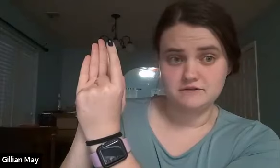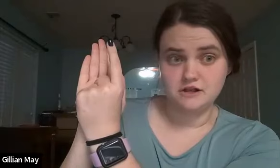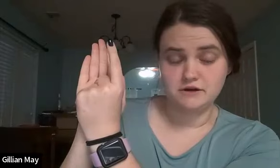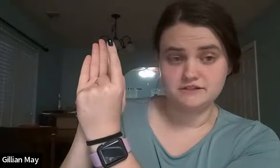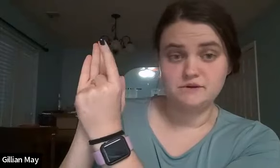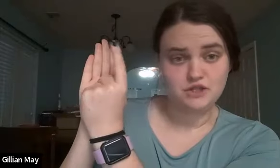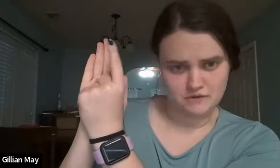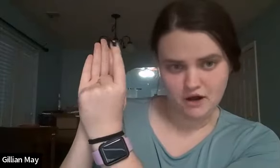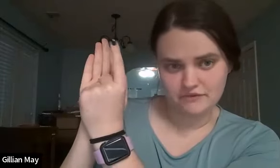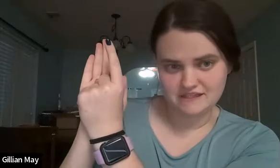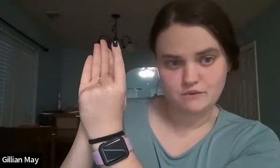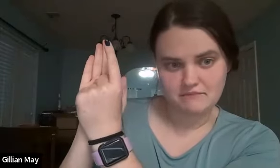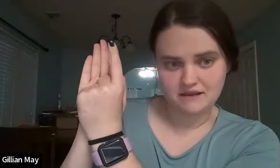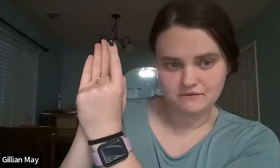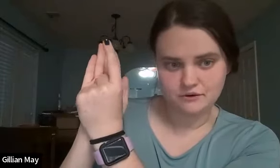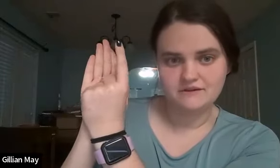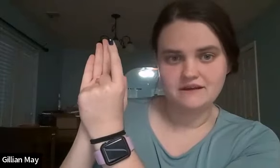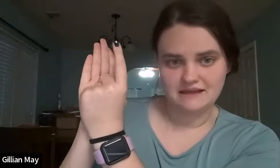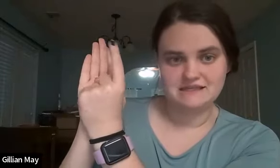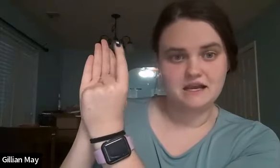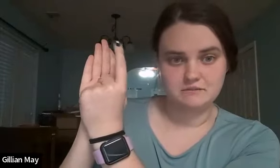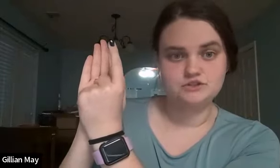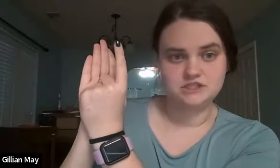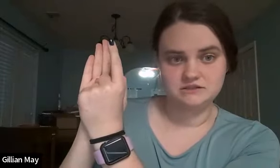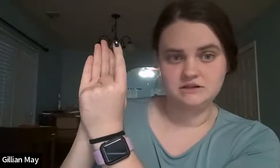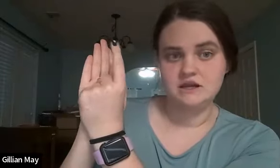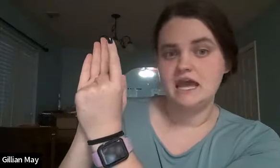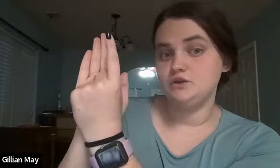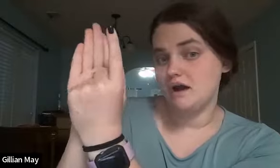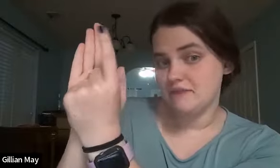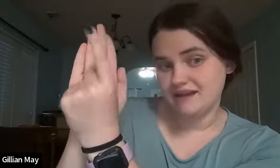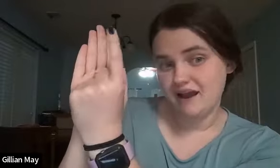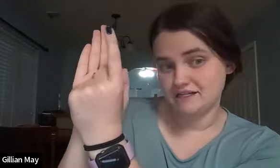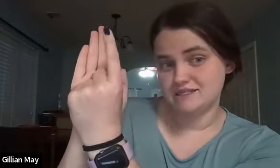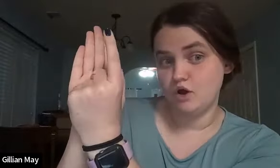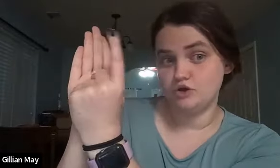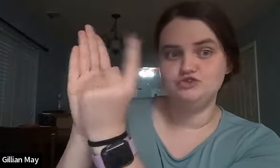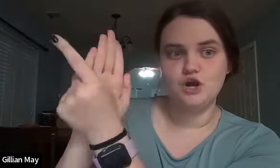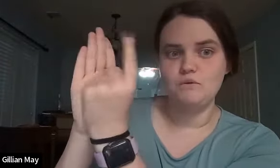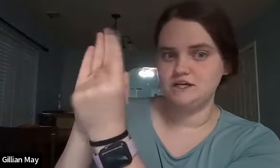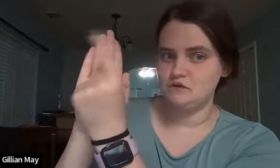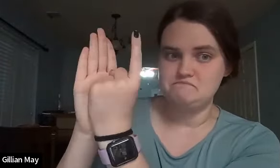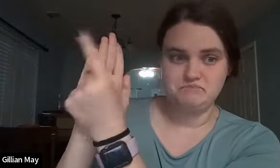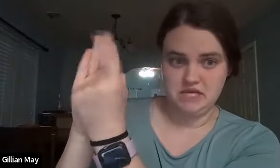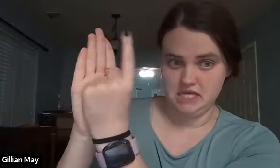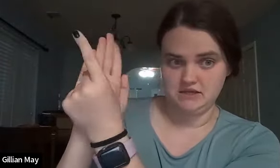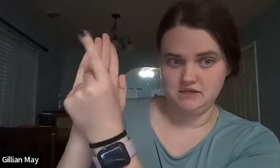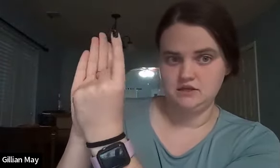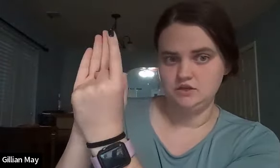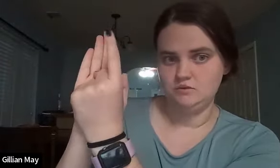clock parts, but the part with that swaying back and forth is that kind of motion. And you want to make it kind of small. You don't want to go big. You want it